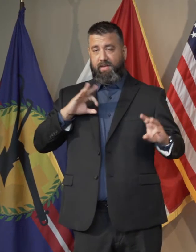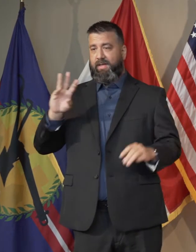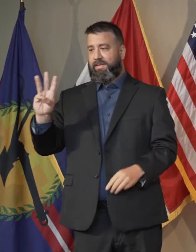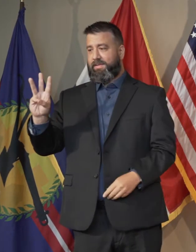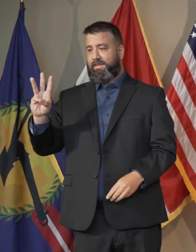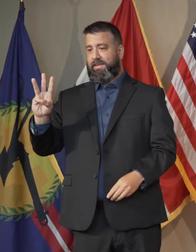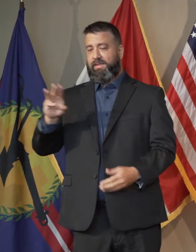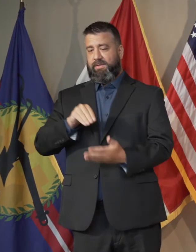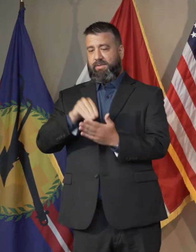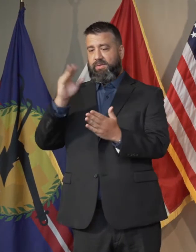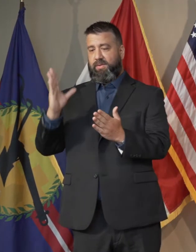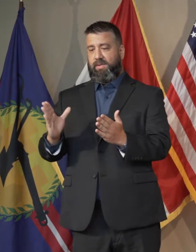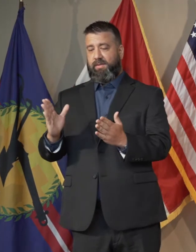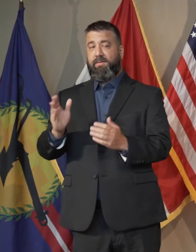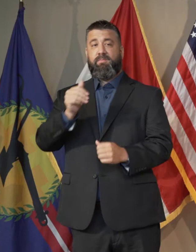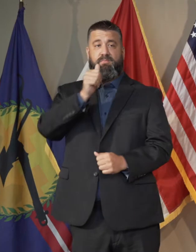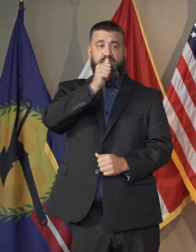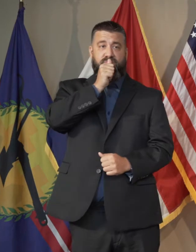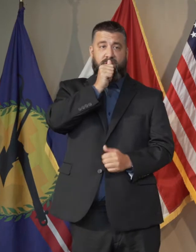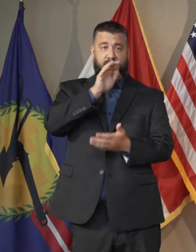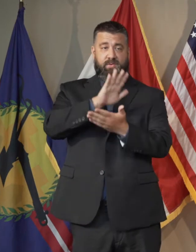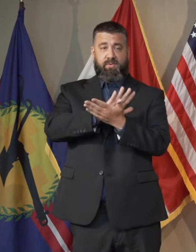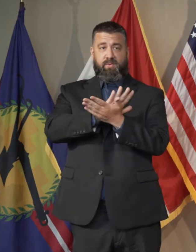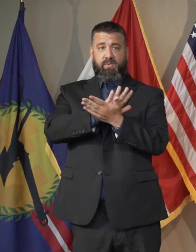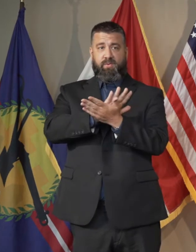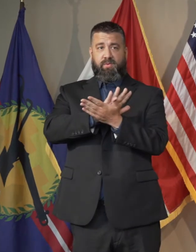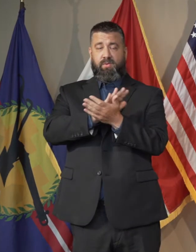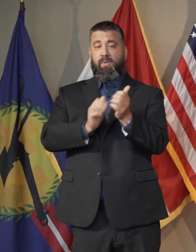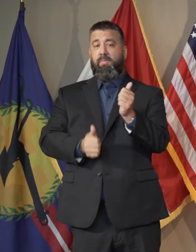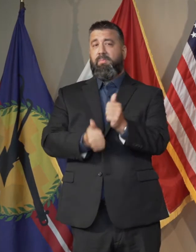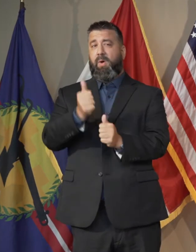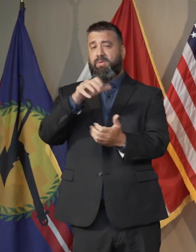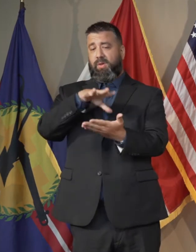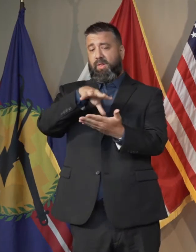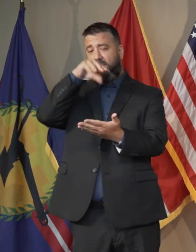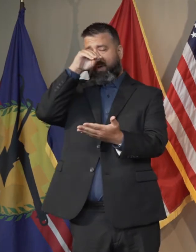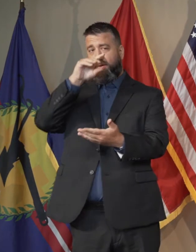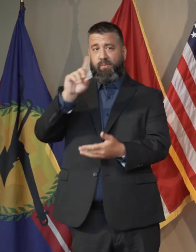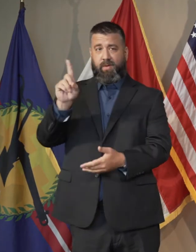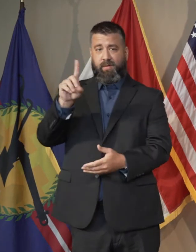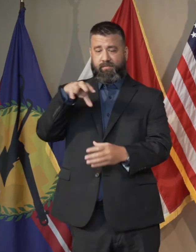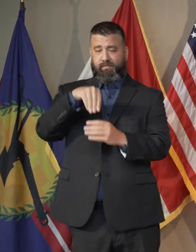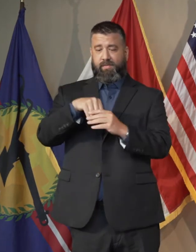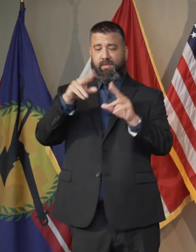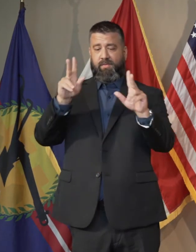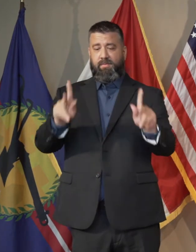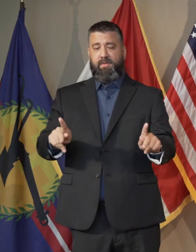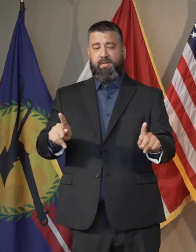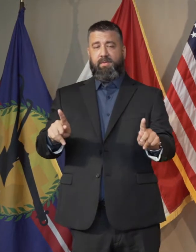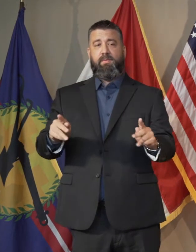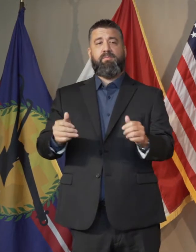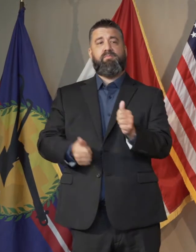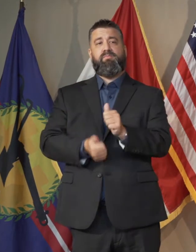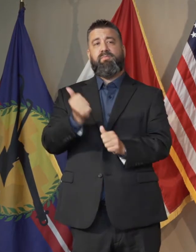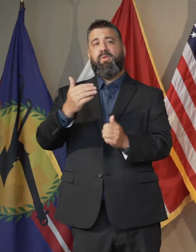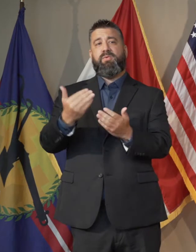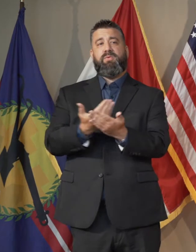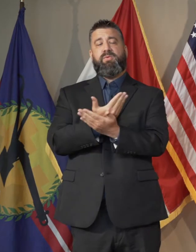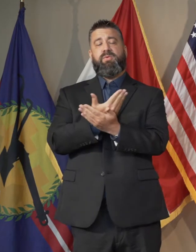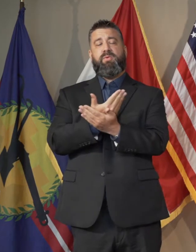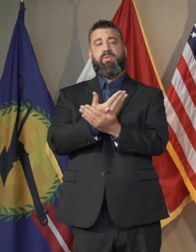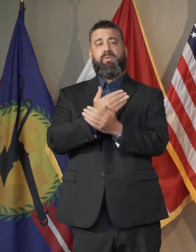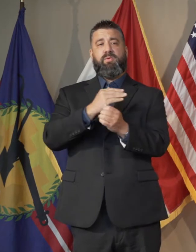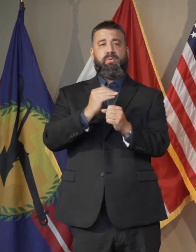our independent schools, where most learning is in person, most of the new cases are associated